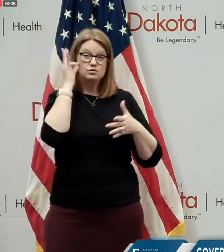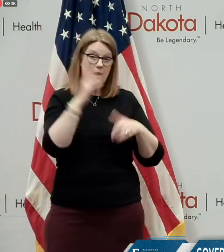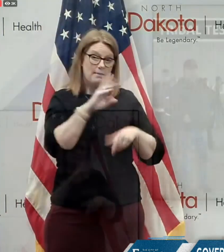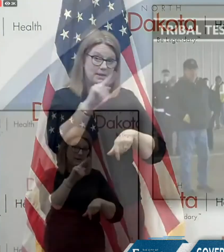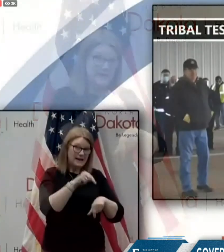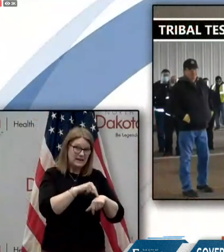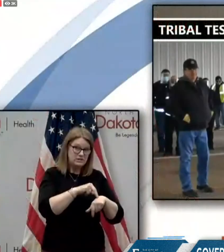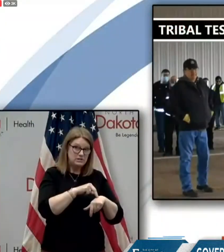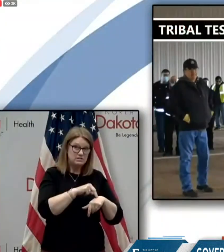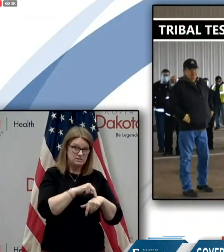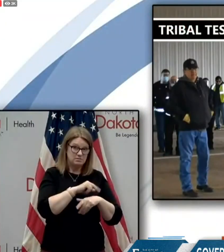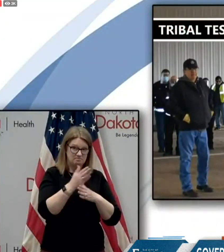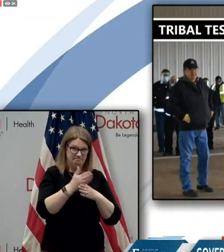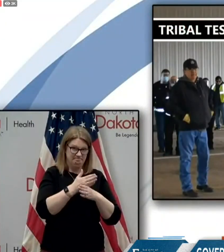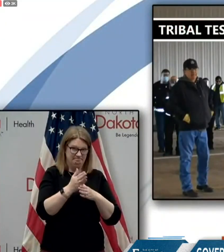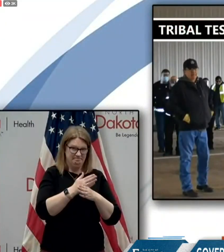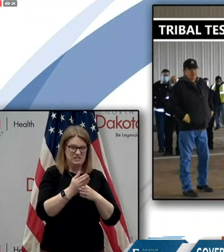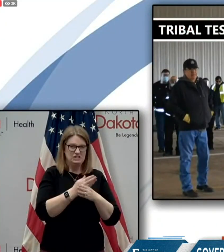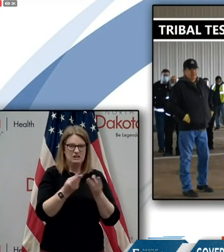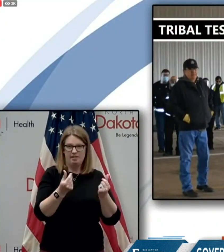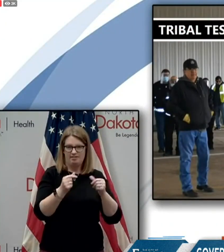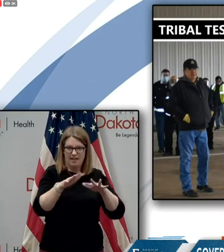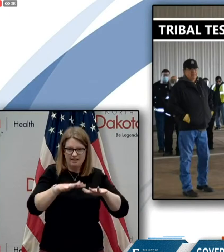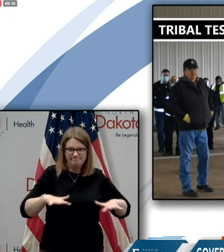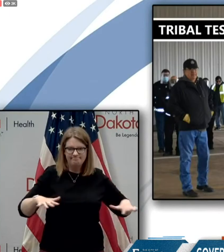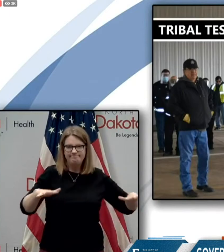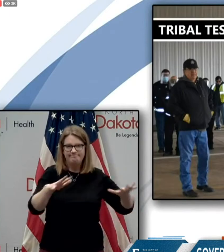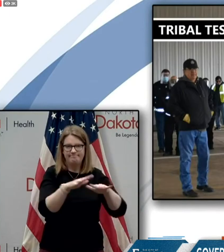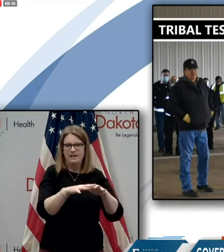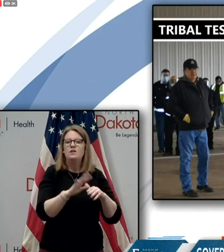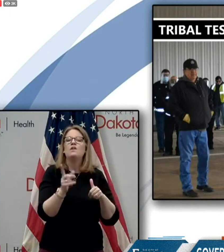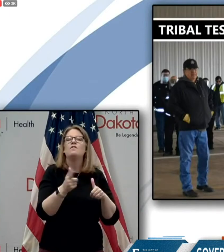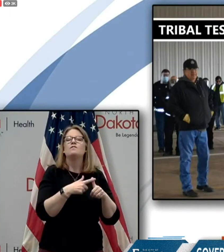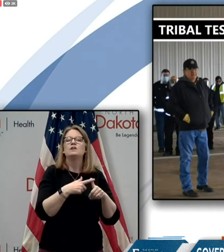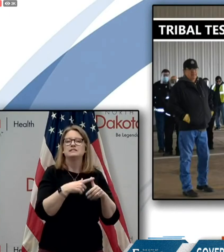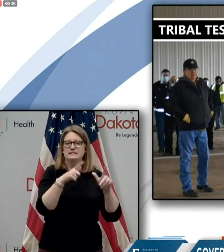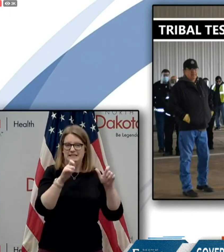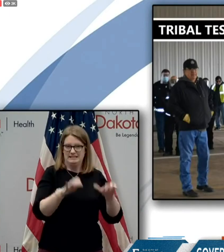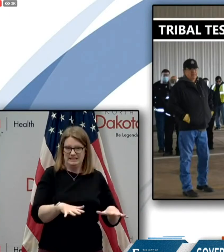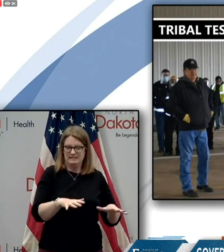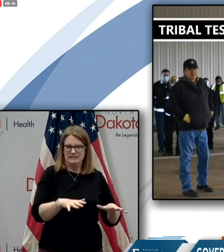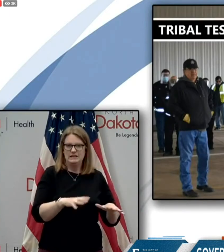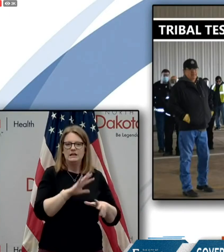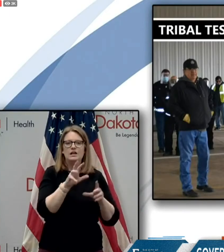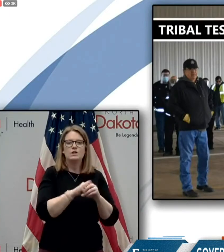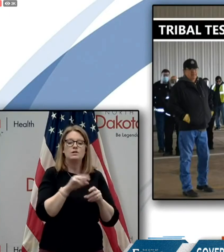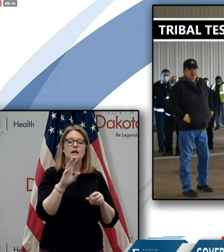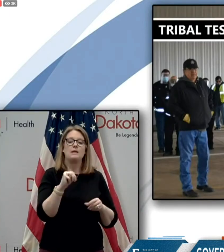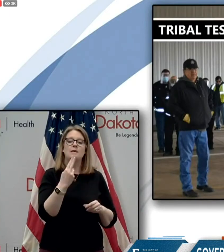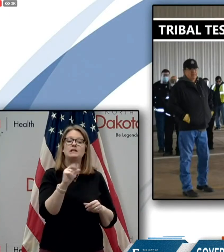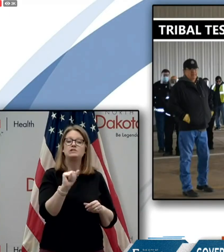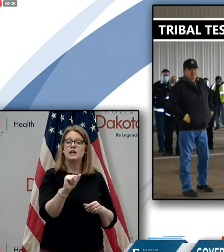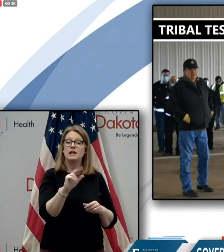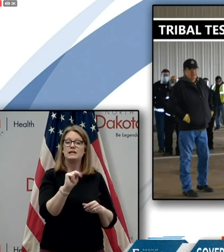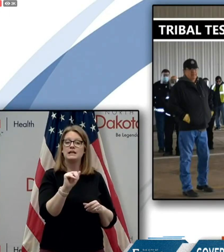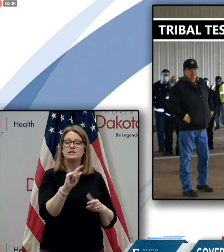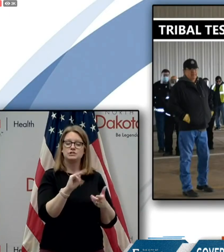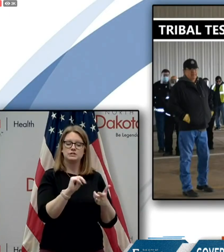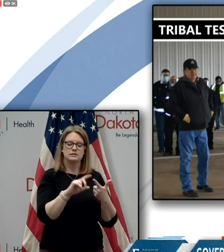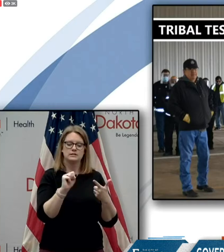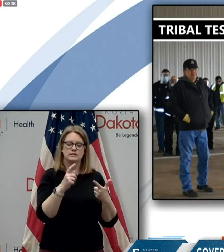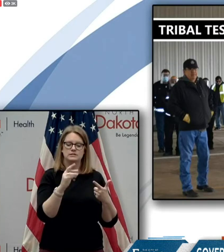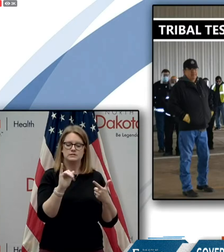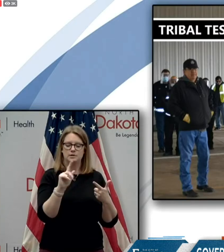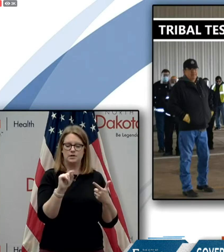share geography, we've completed the first round of testing across the state. That included at the MHA Nation, Spirit Lake,